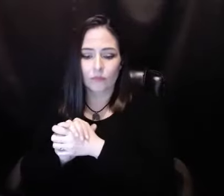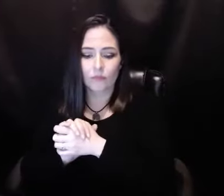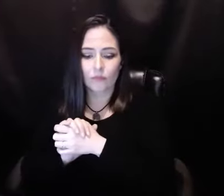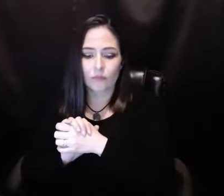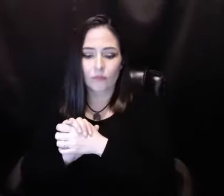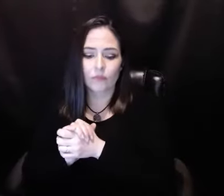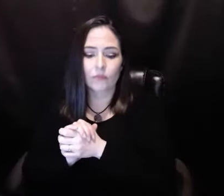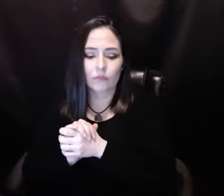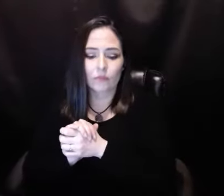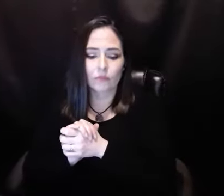he manipulated her.